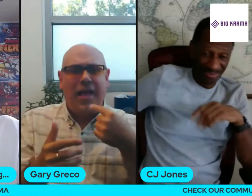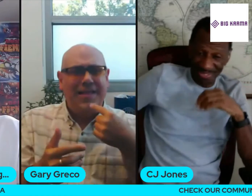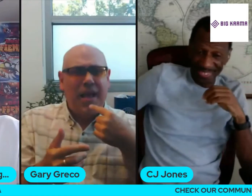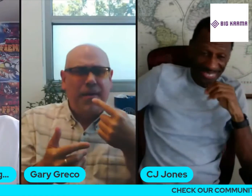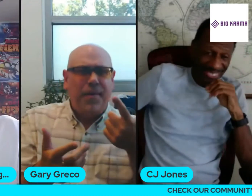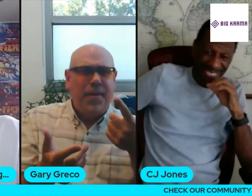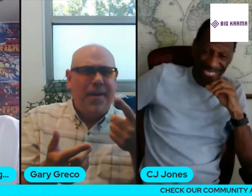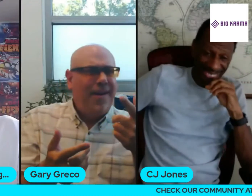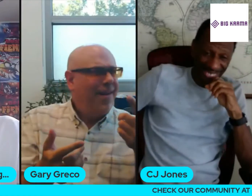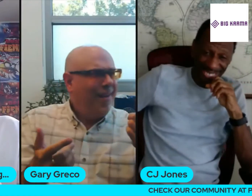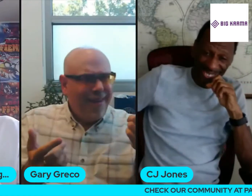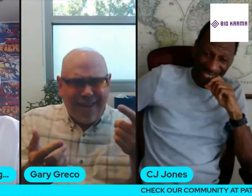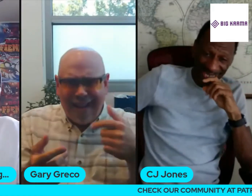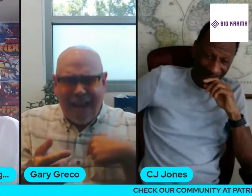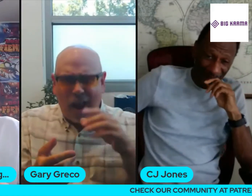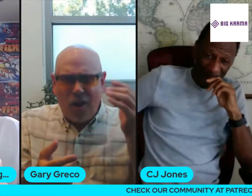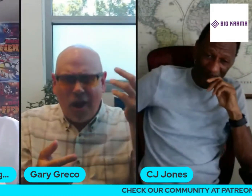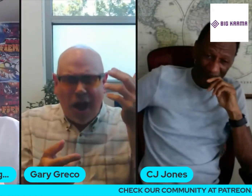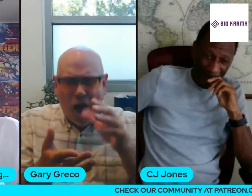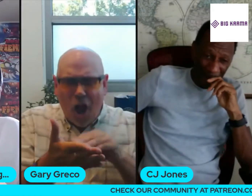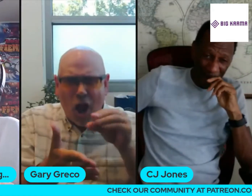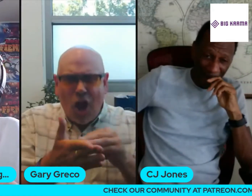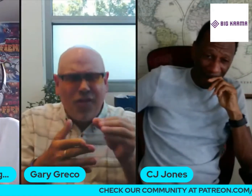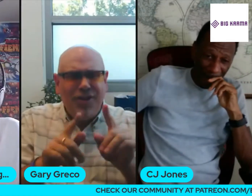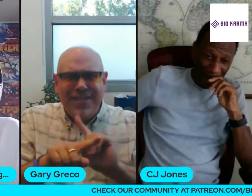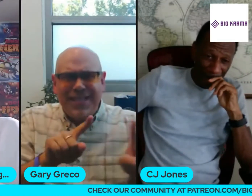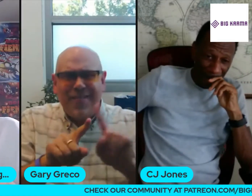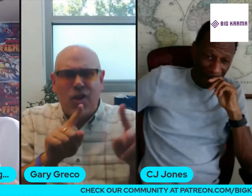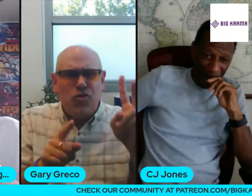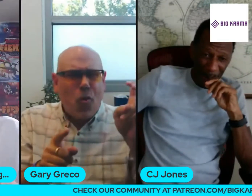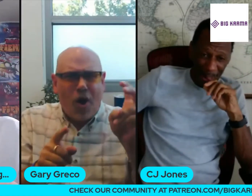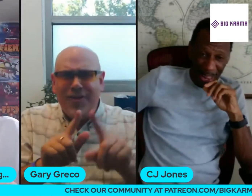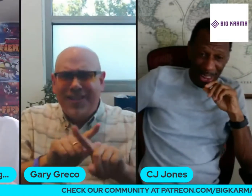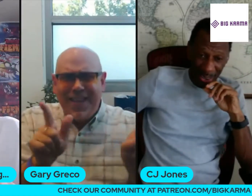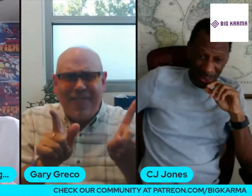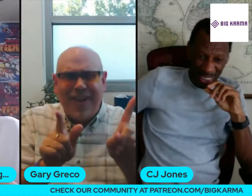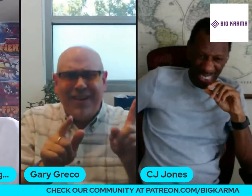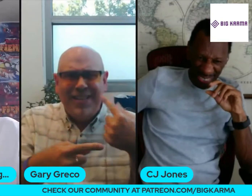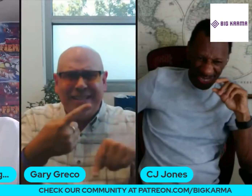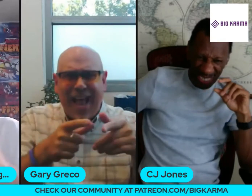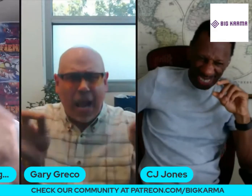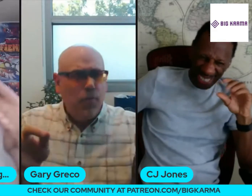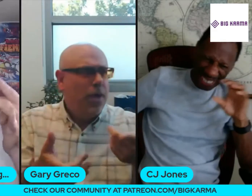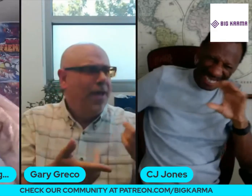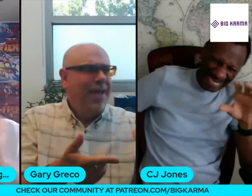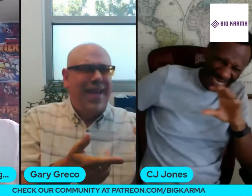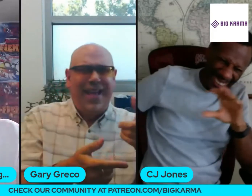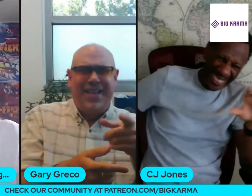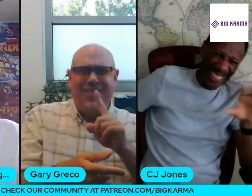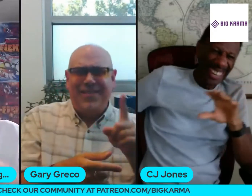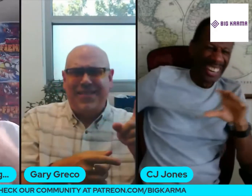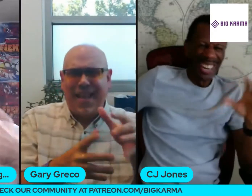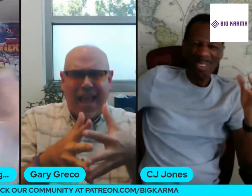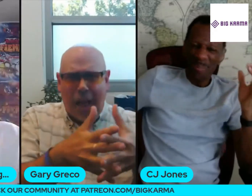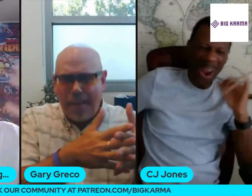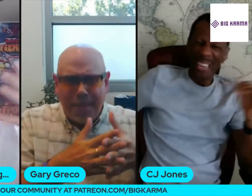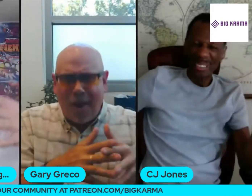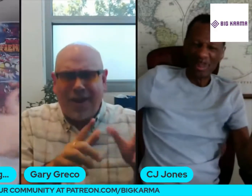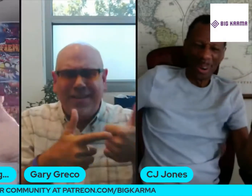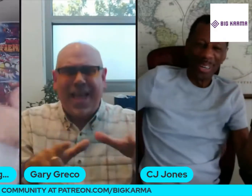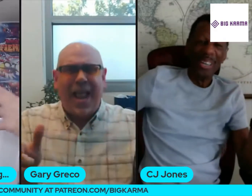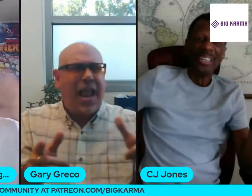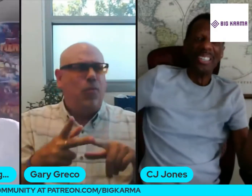different sign languages. There is French sign language, there is American sign language, there is UK French language, Spanish French